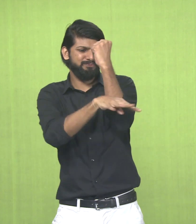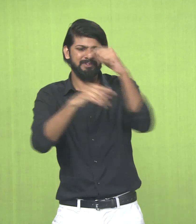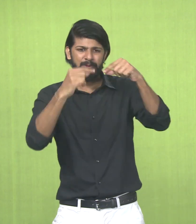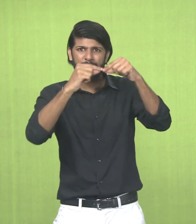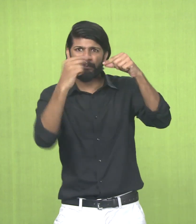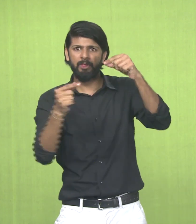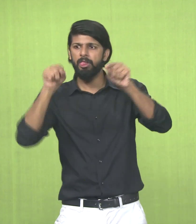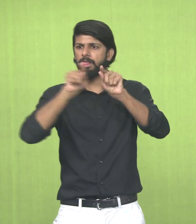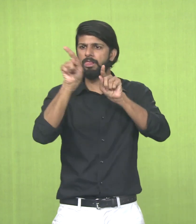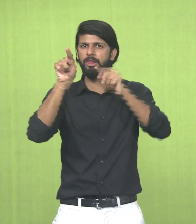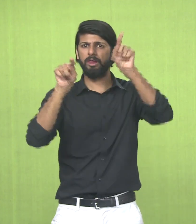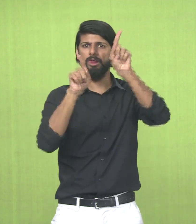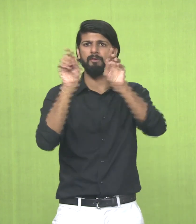rhizomes and stalks.